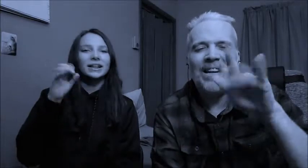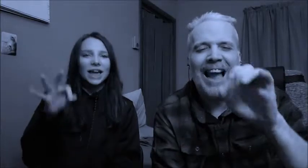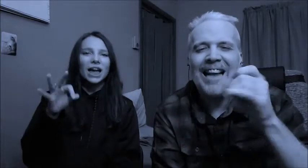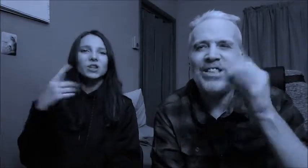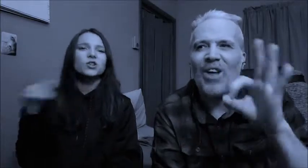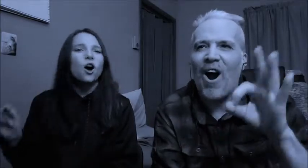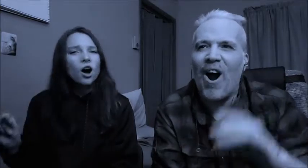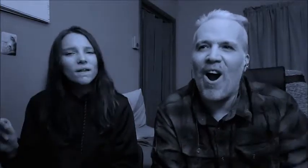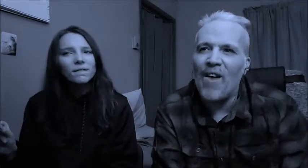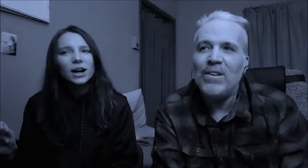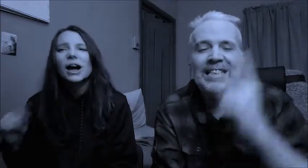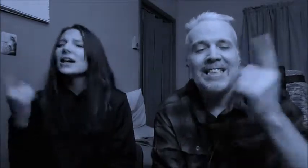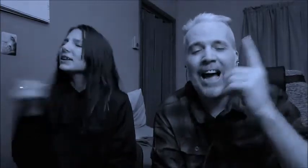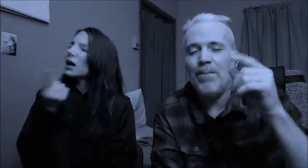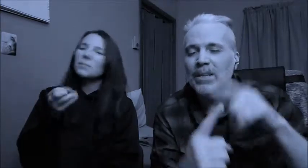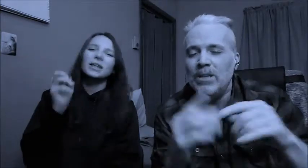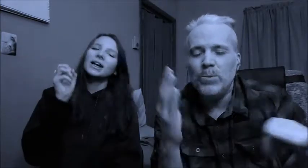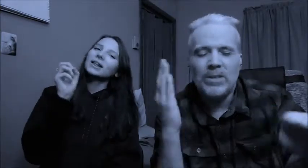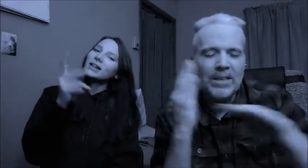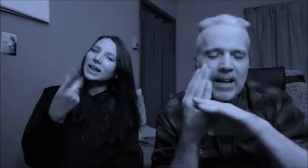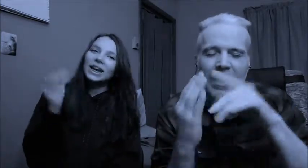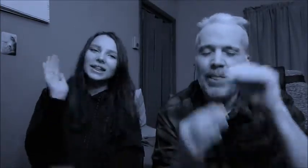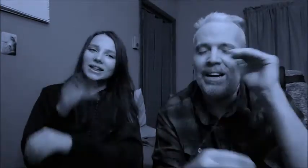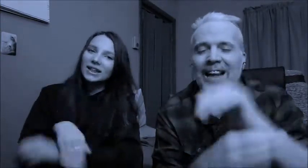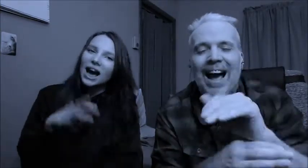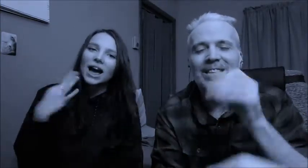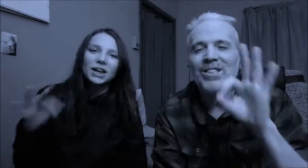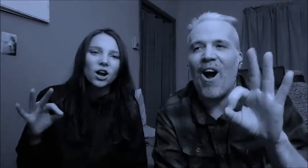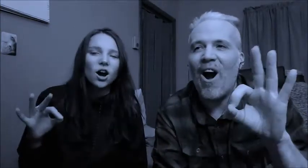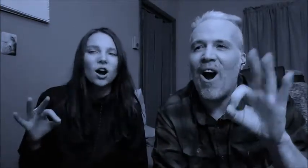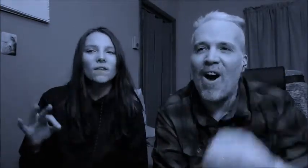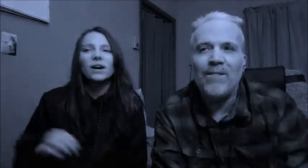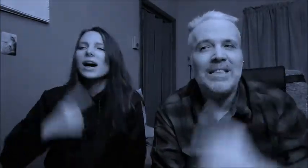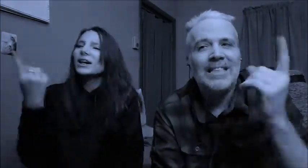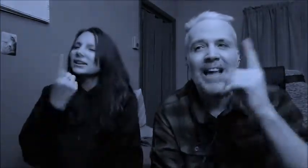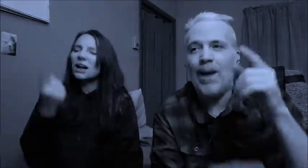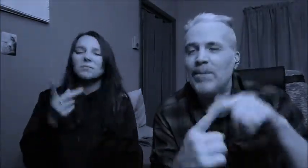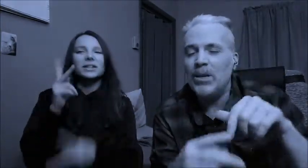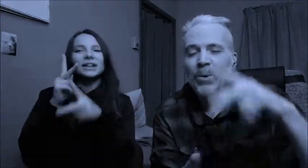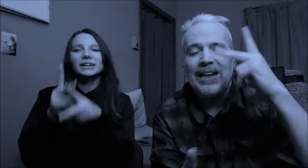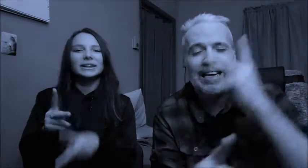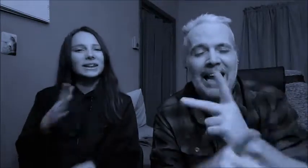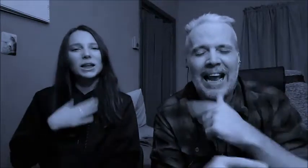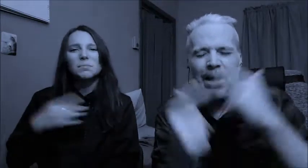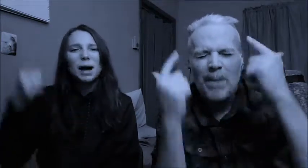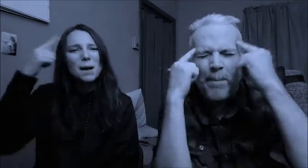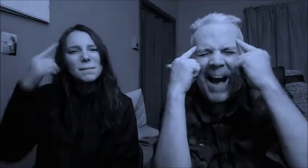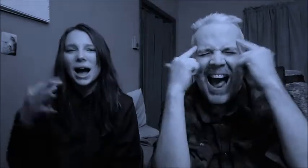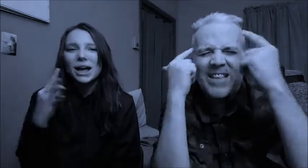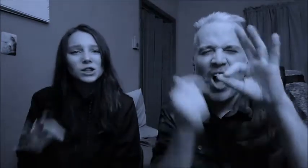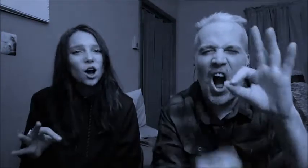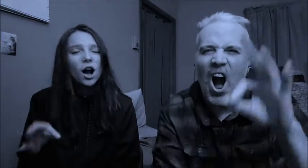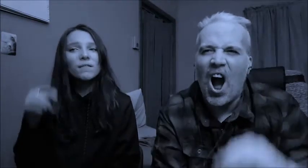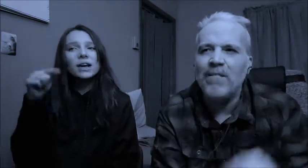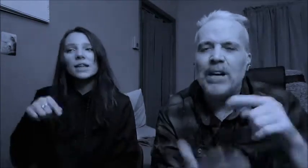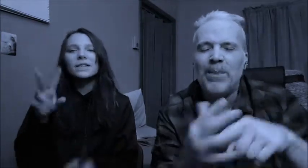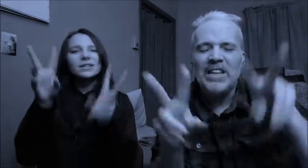the edge off. Something to kick the night off. Something to keep my mind off